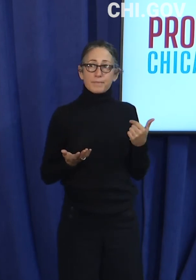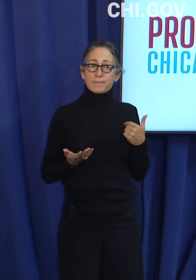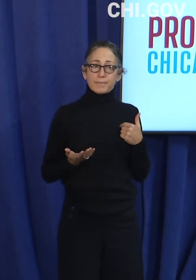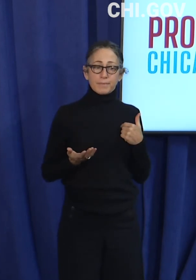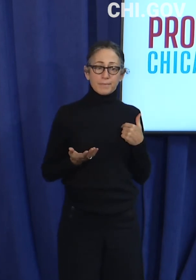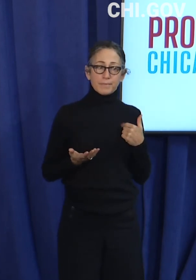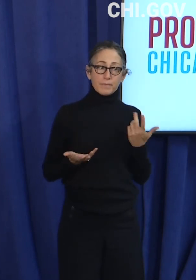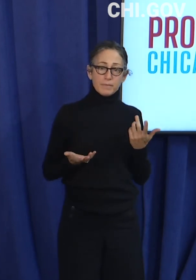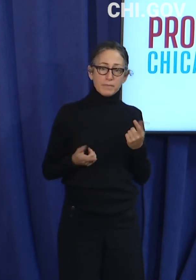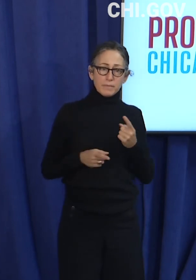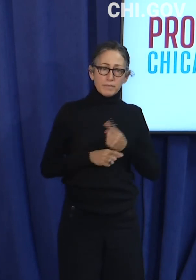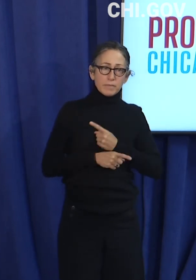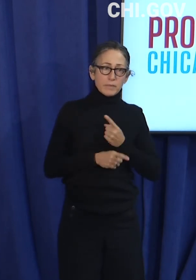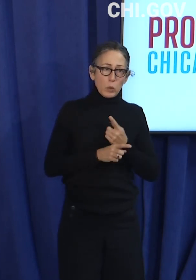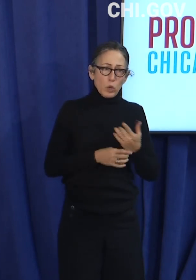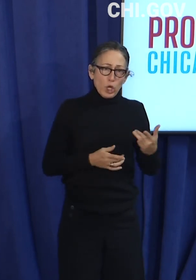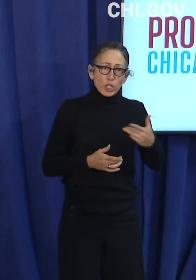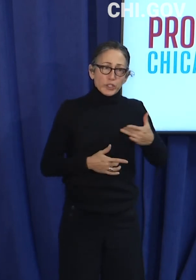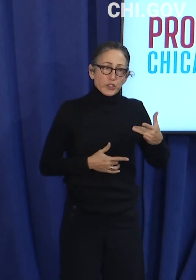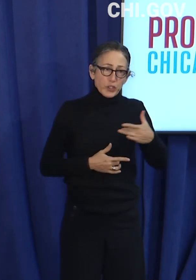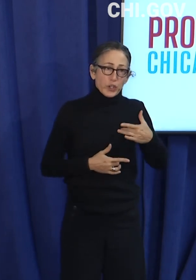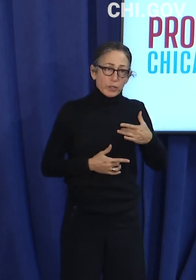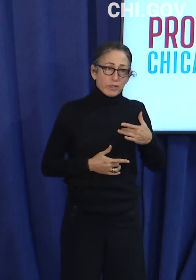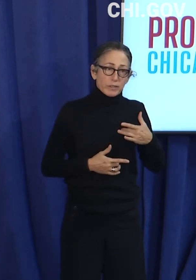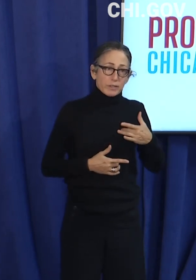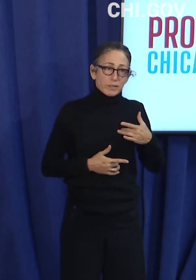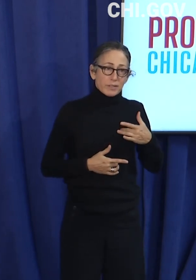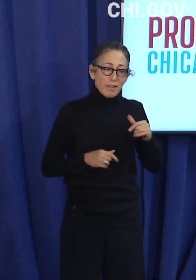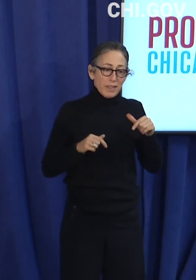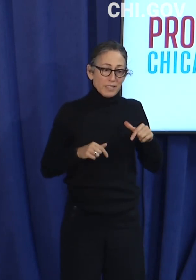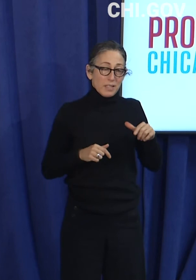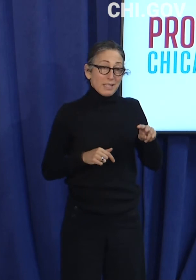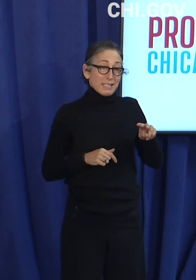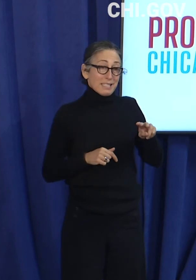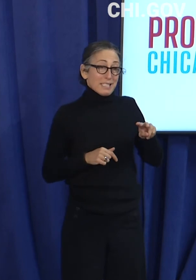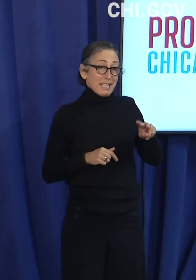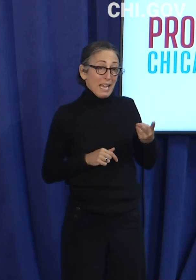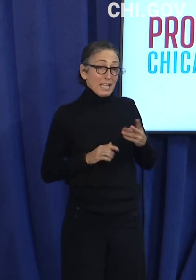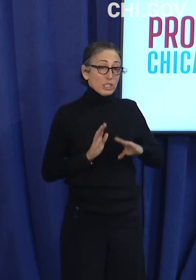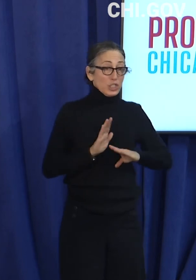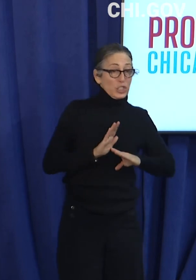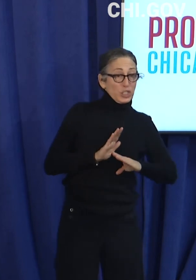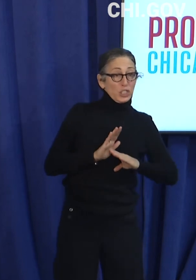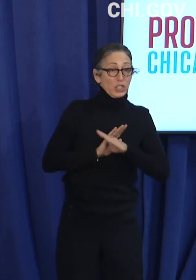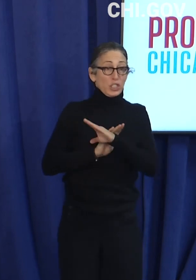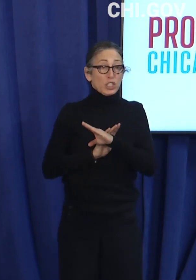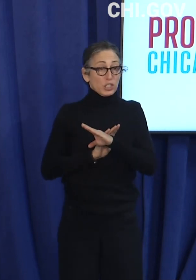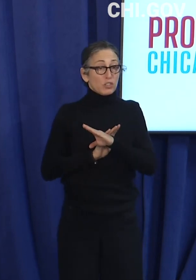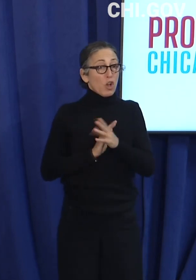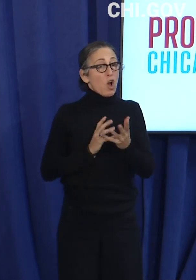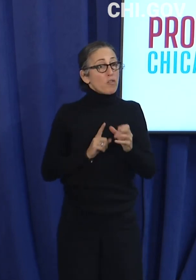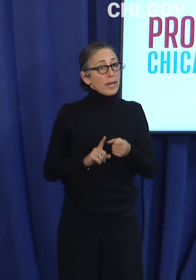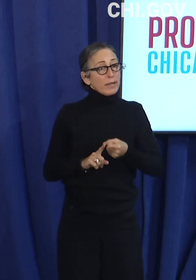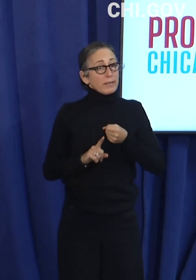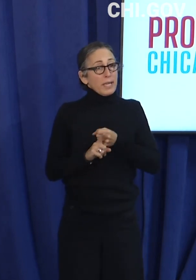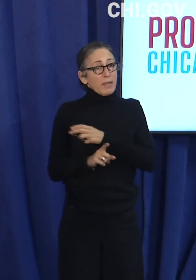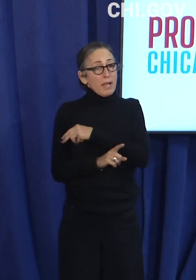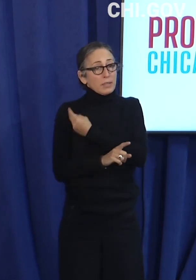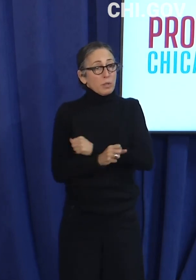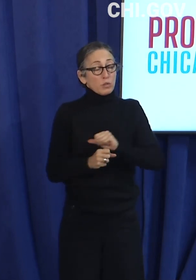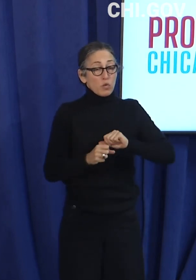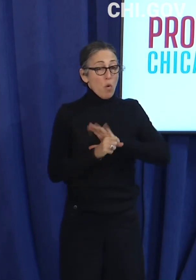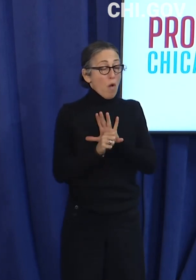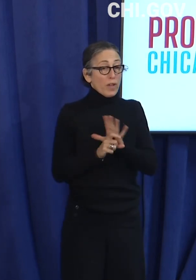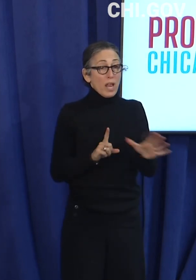appropriately concerned about how this second COVID surge has already been hitting our hospitals, and that it has the